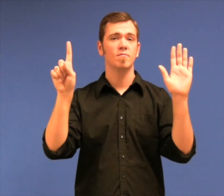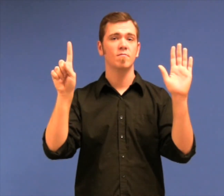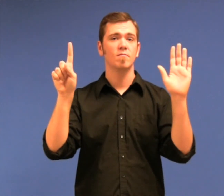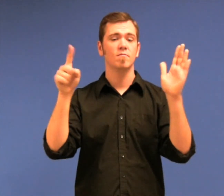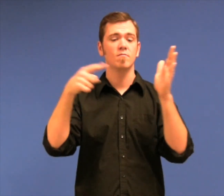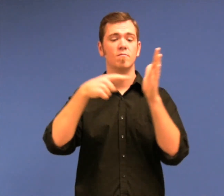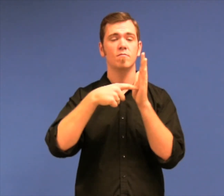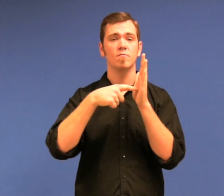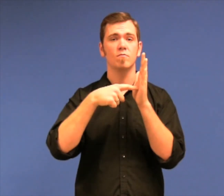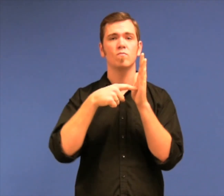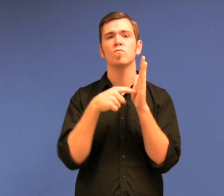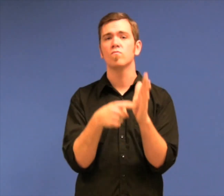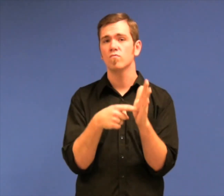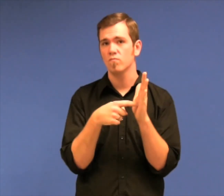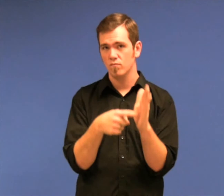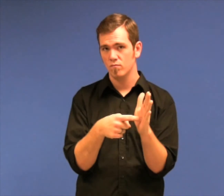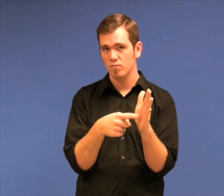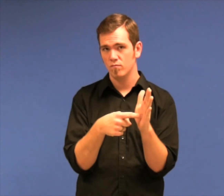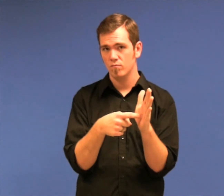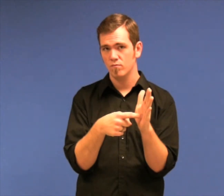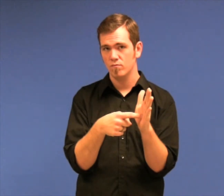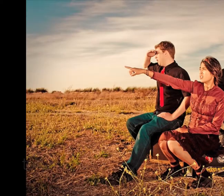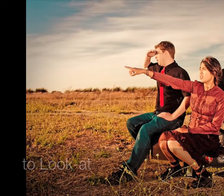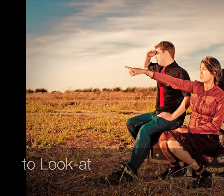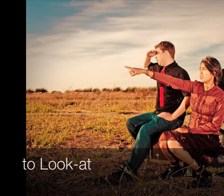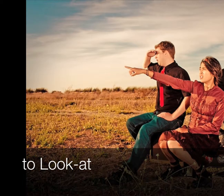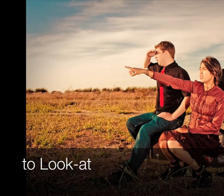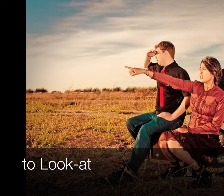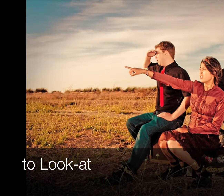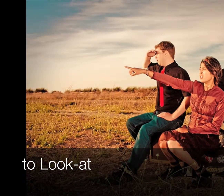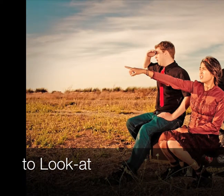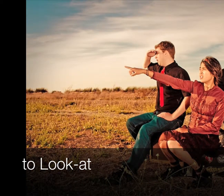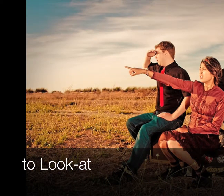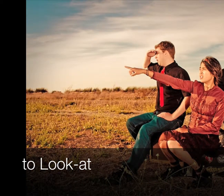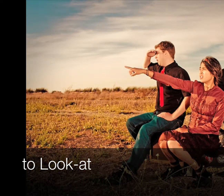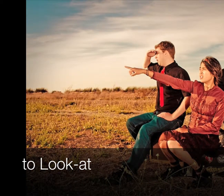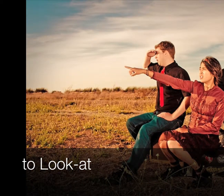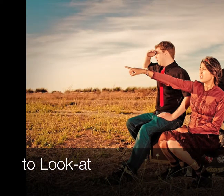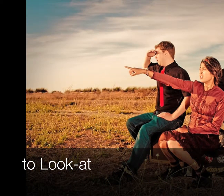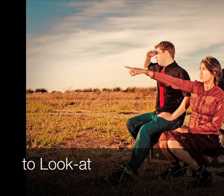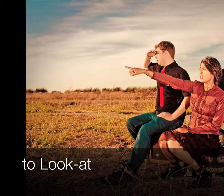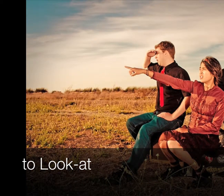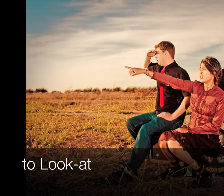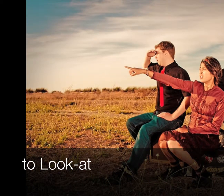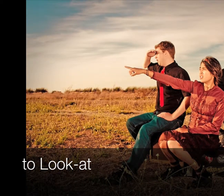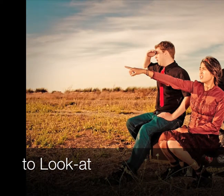general verb show. We'll tell you how to make it directional in class. The sign for look at